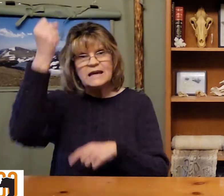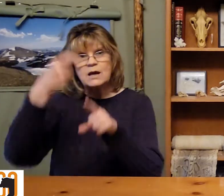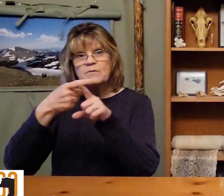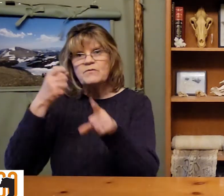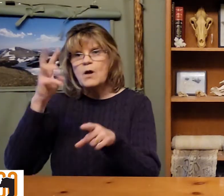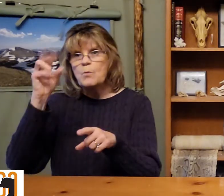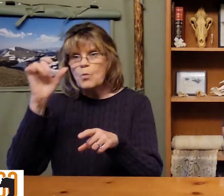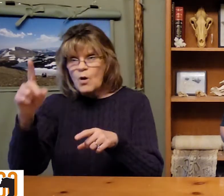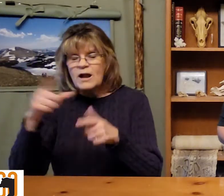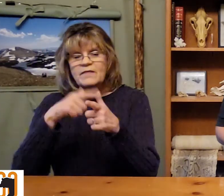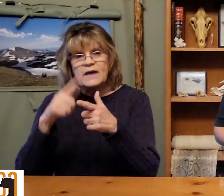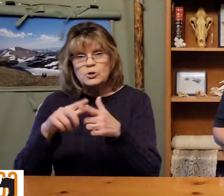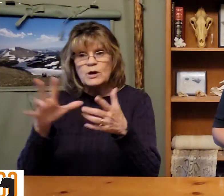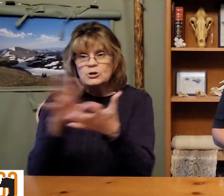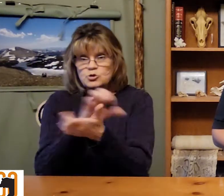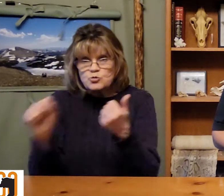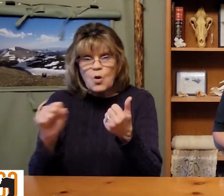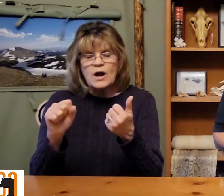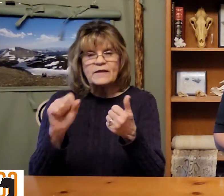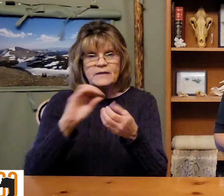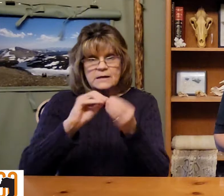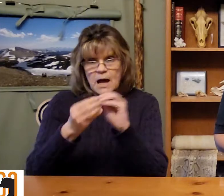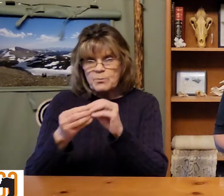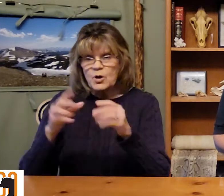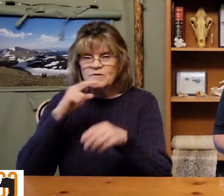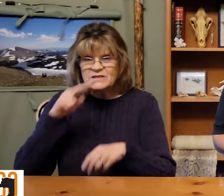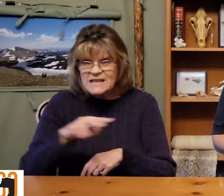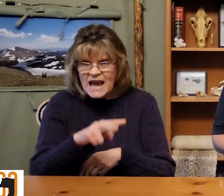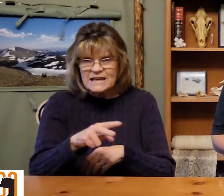damage wild populations.